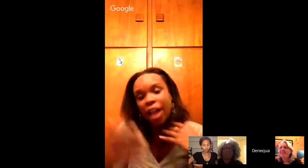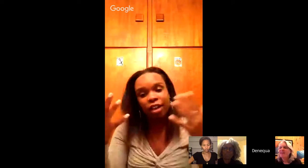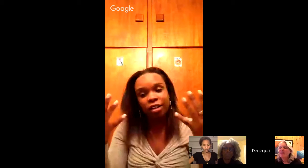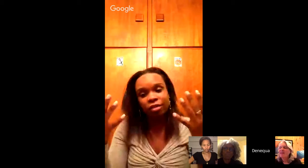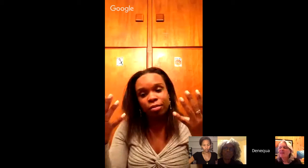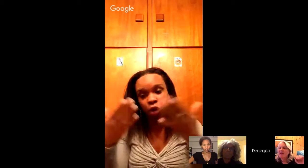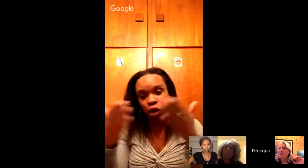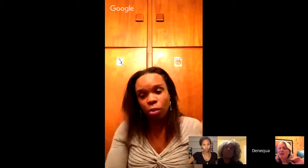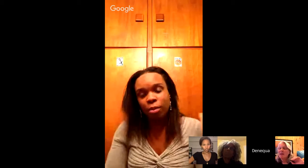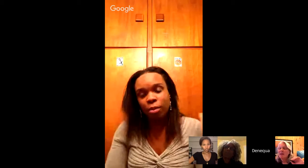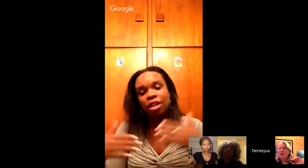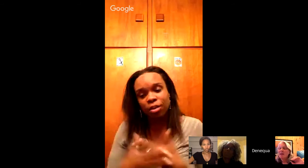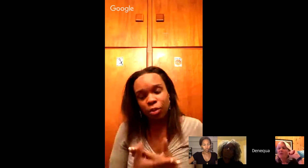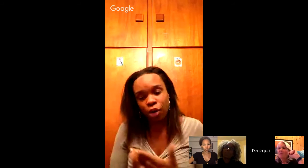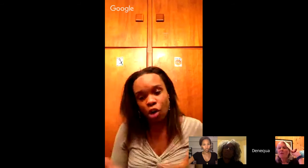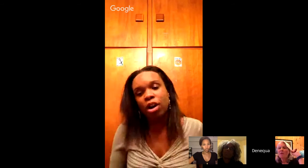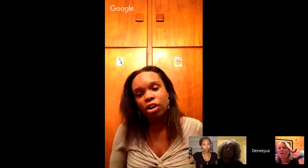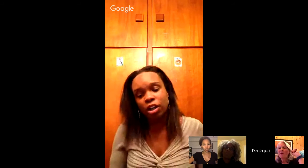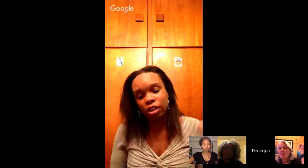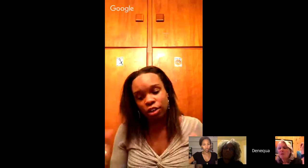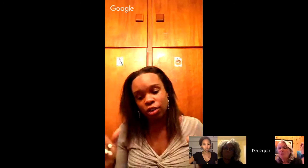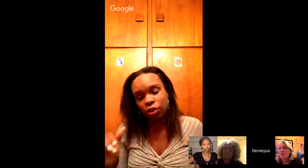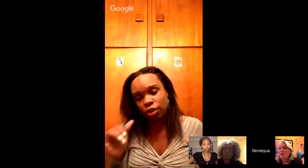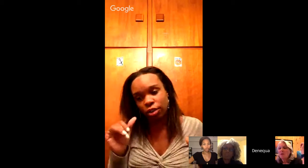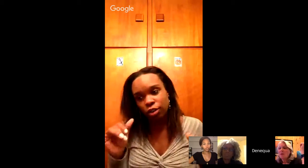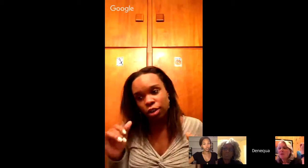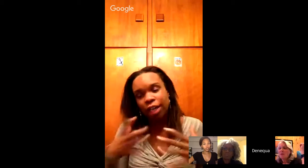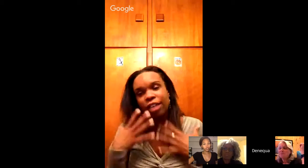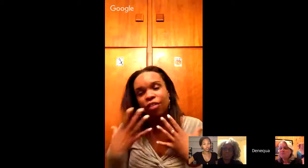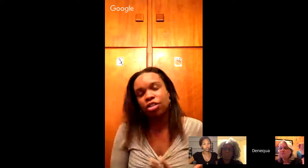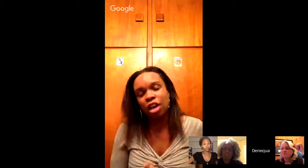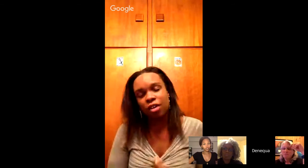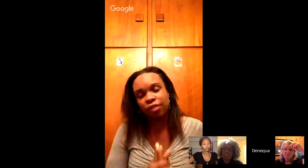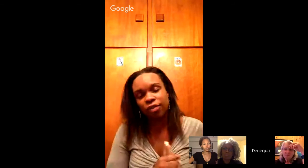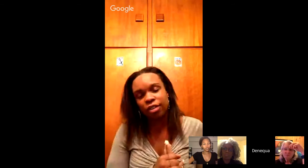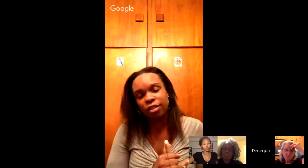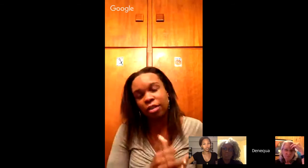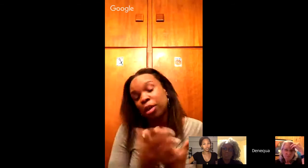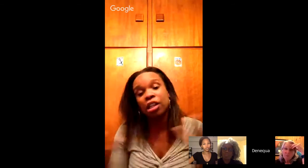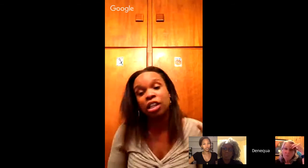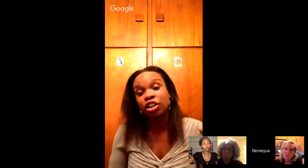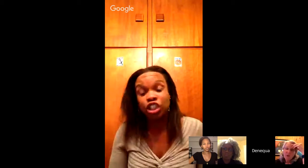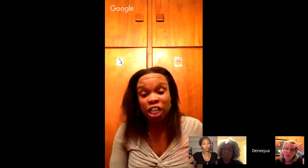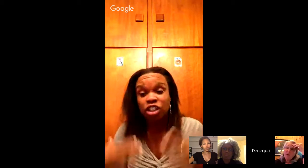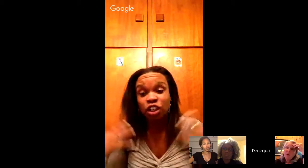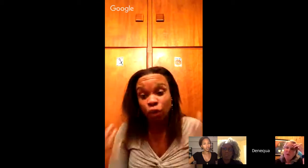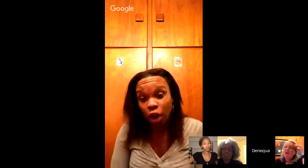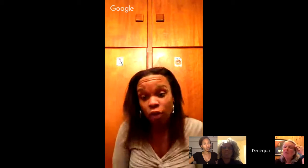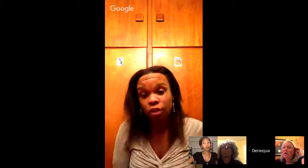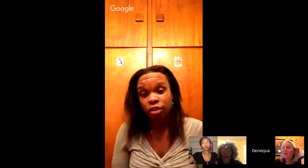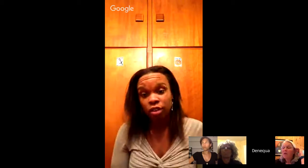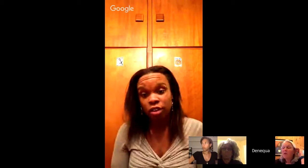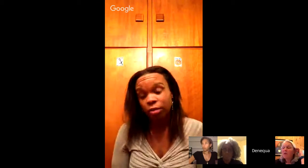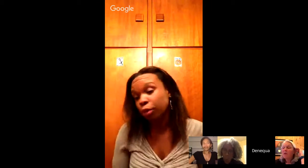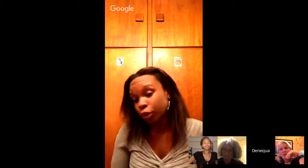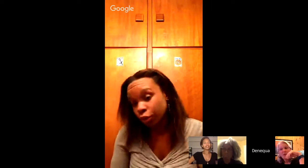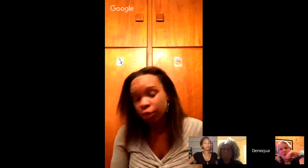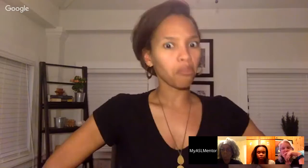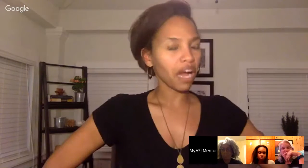more open-minded and more open-hearted, you know, you're not giving yourself ability or a chance to grow, improve?